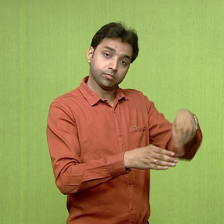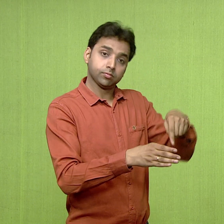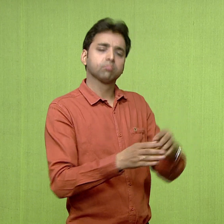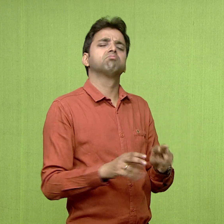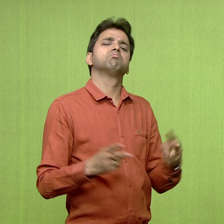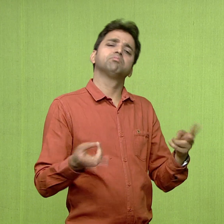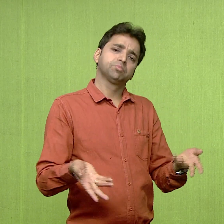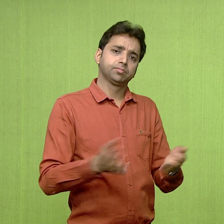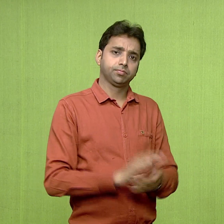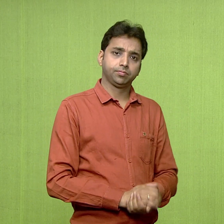etc.